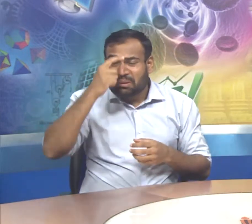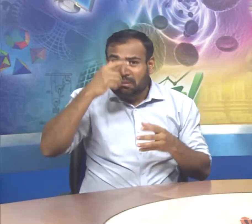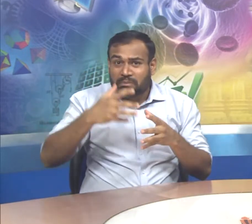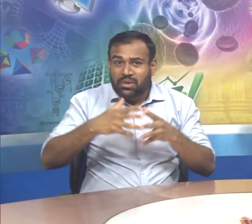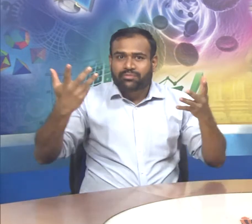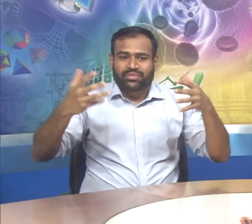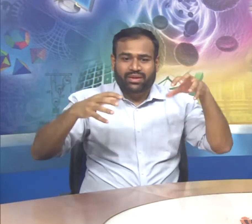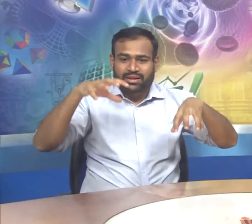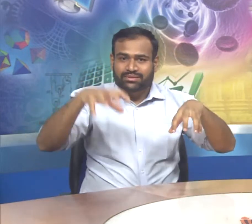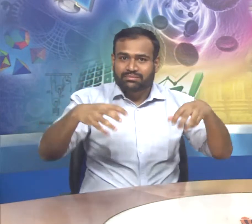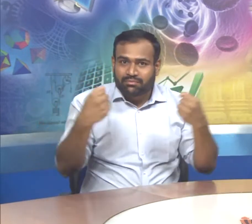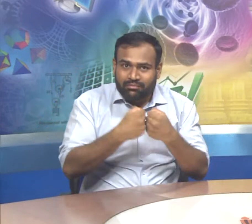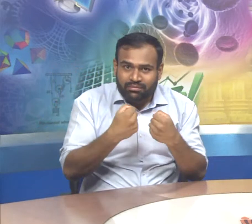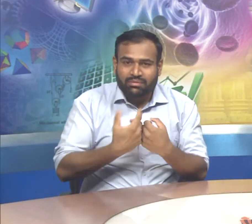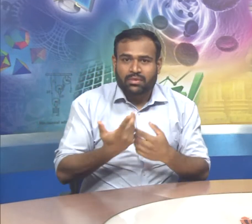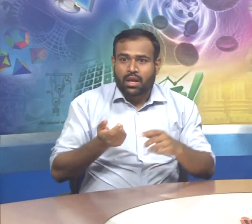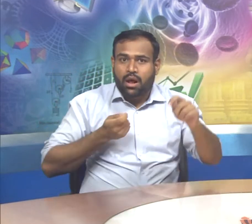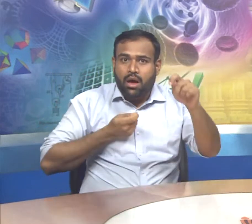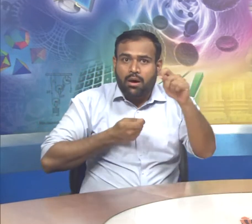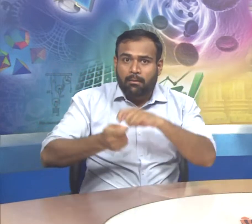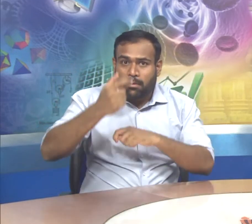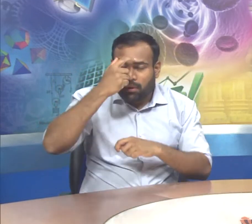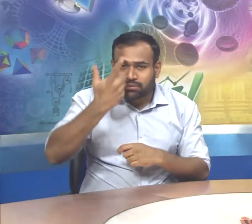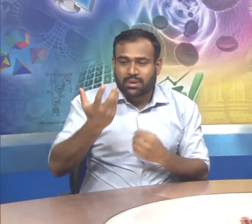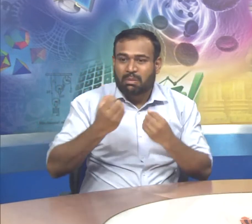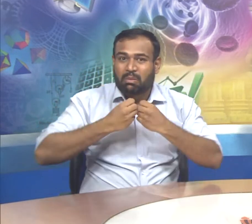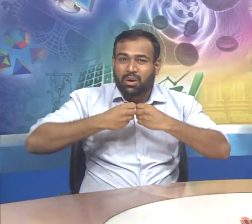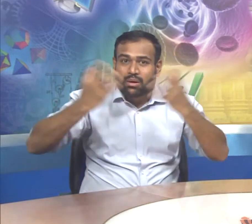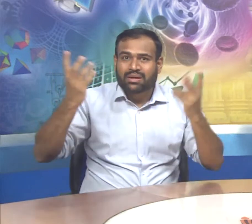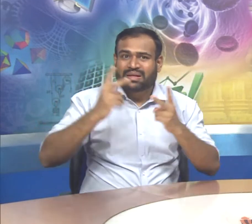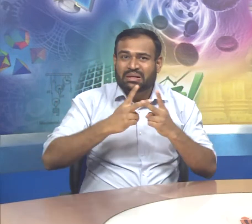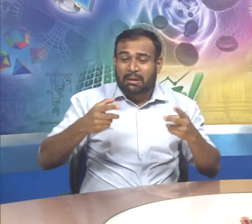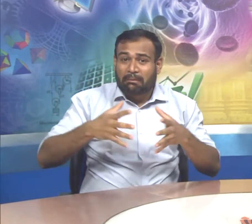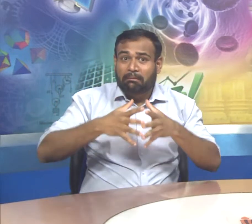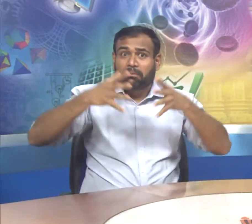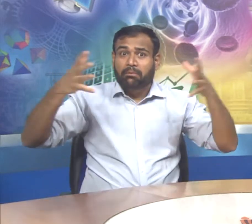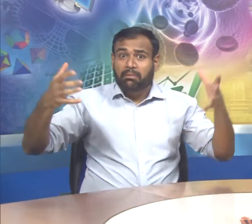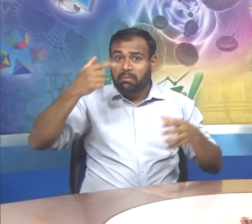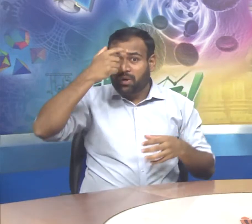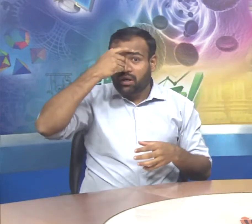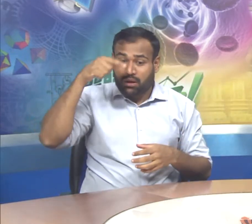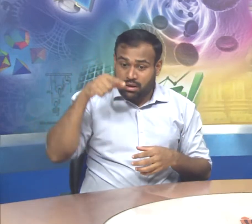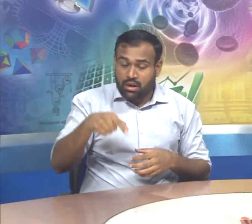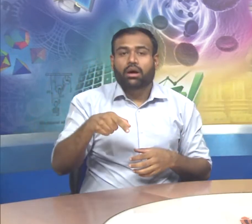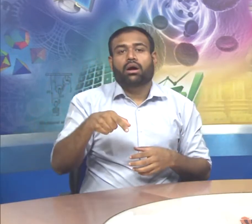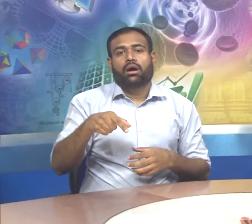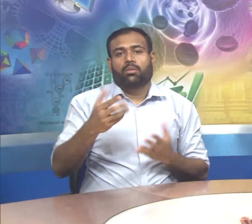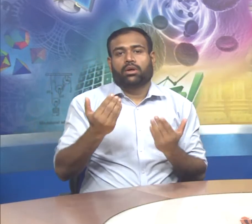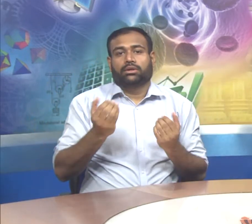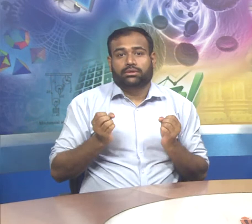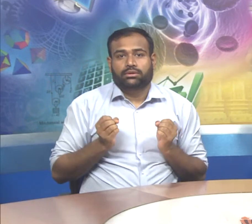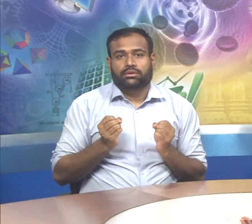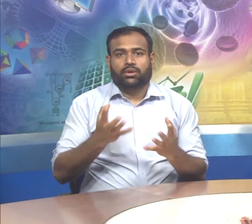There are certain cases which falls within the exclusive